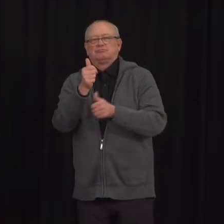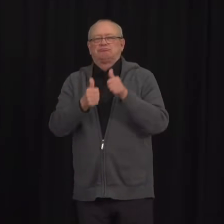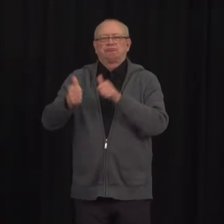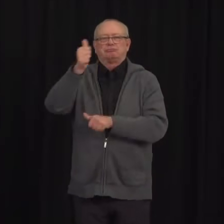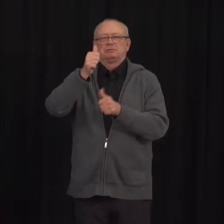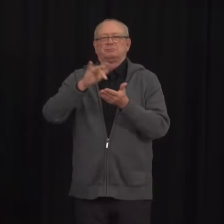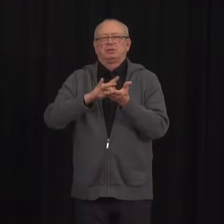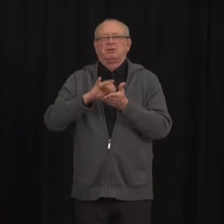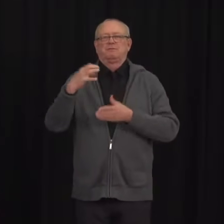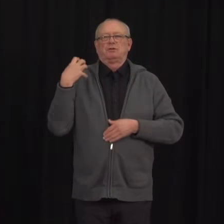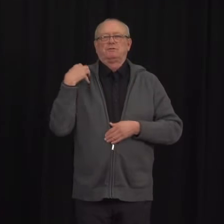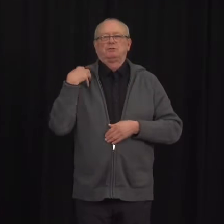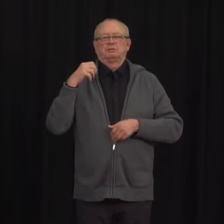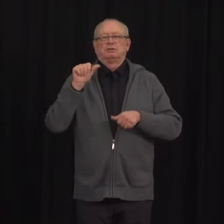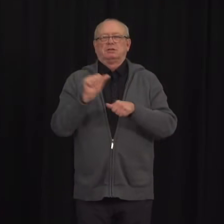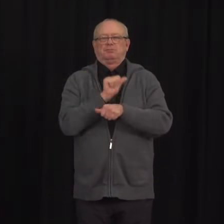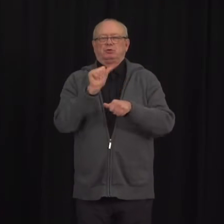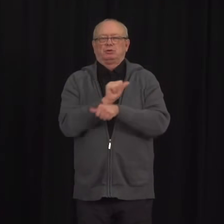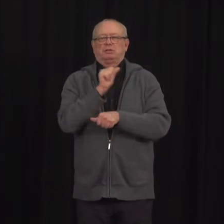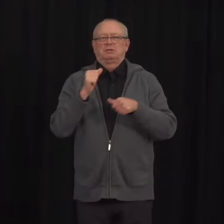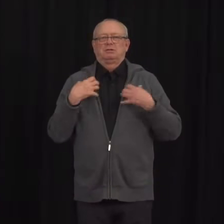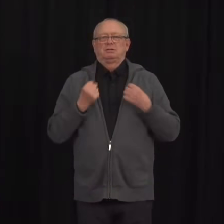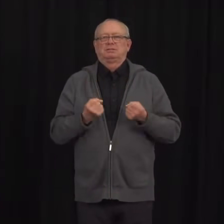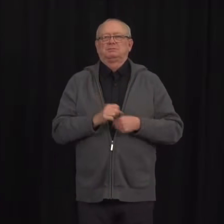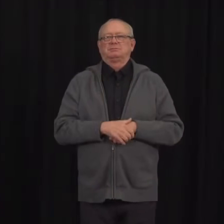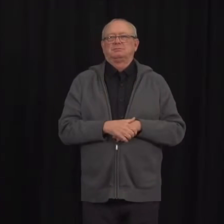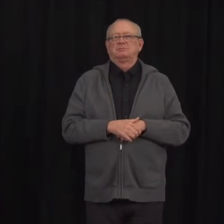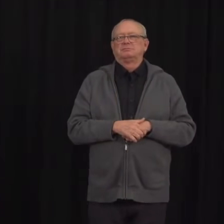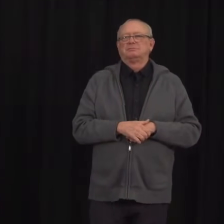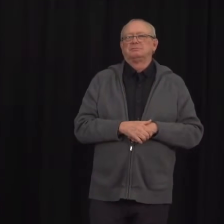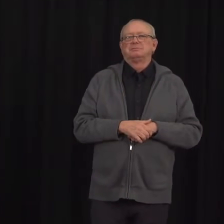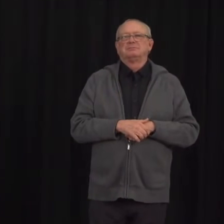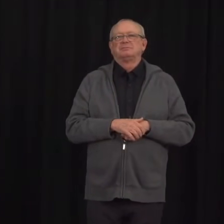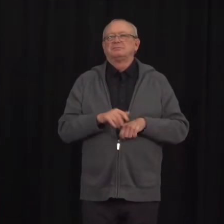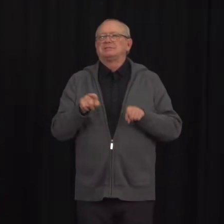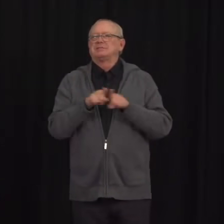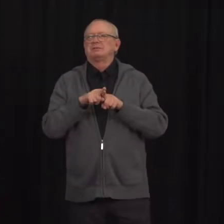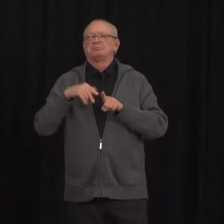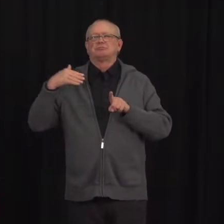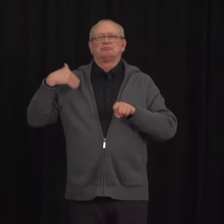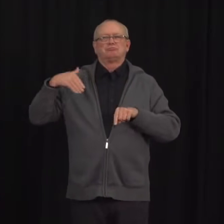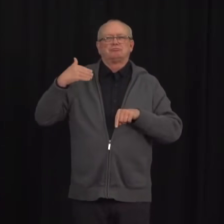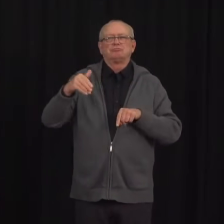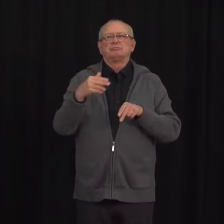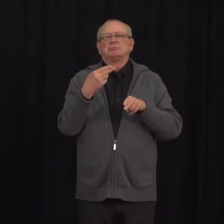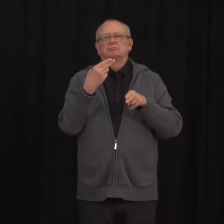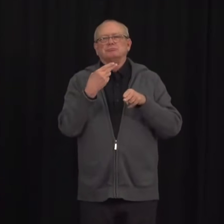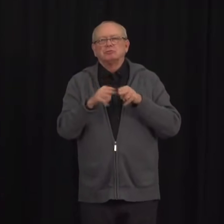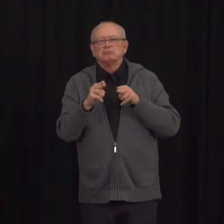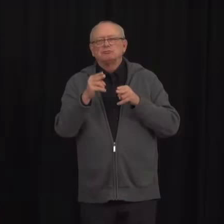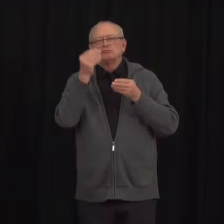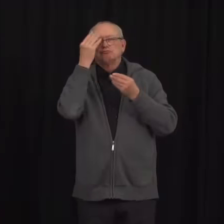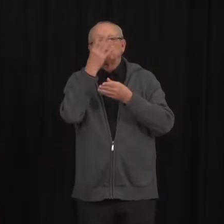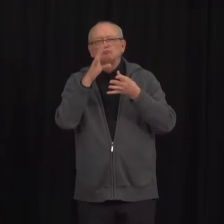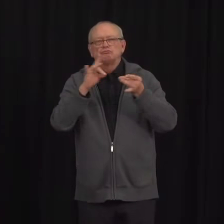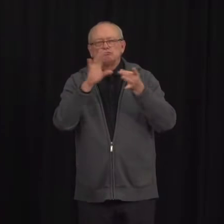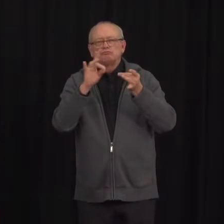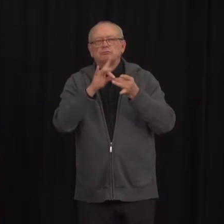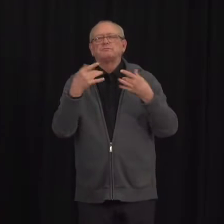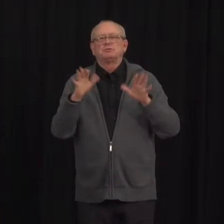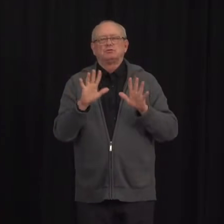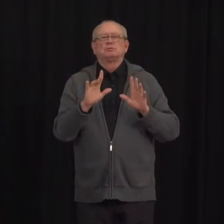Alberta. As always, Dr. Hinshaw will provide a brief update and then we'll open the floor to questions. I'll now turn it over to Dr.